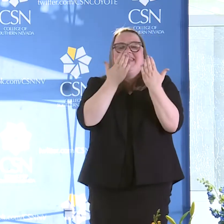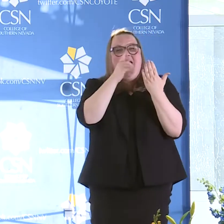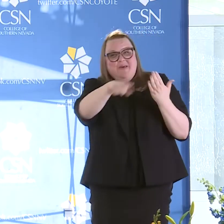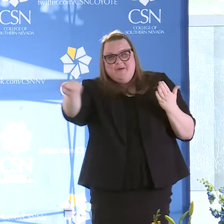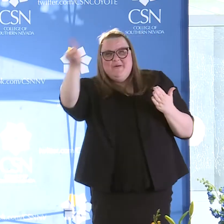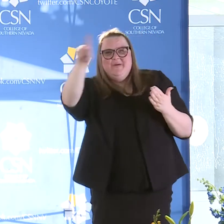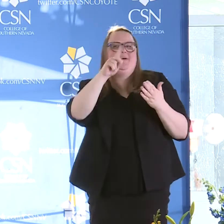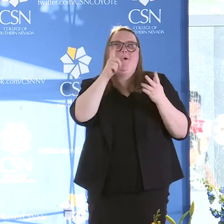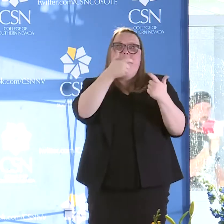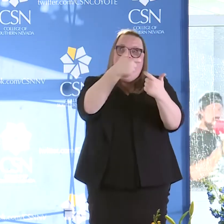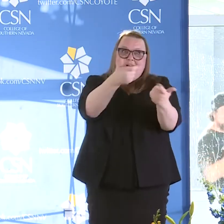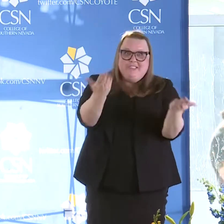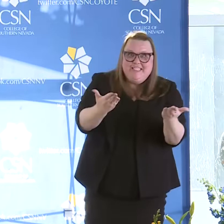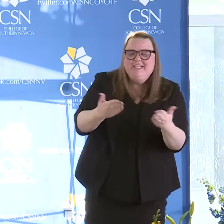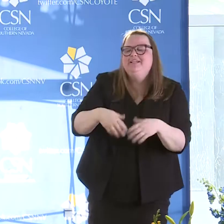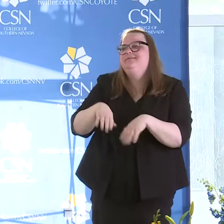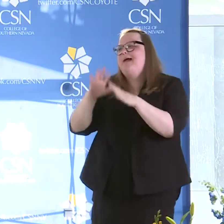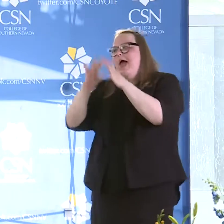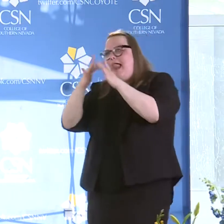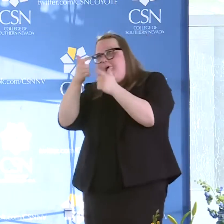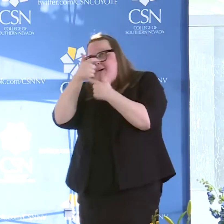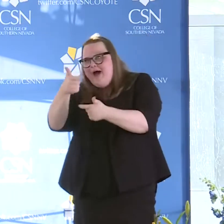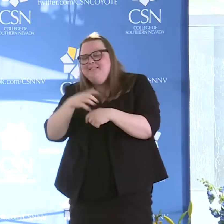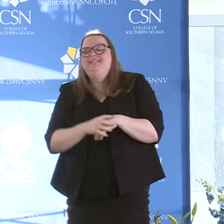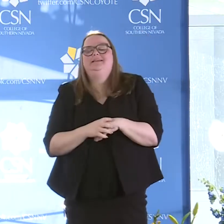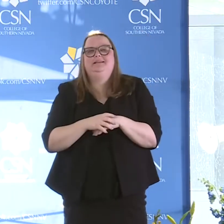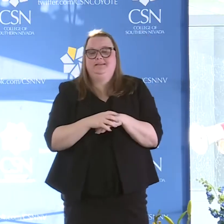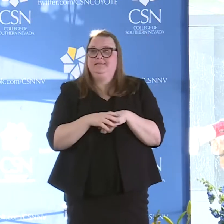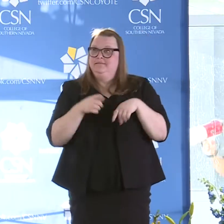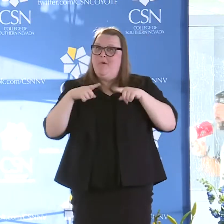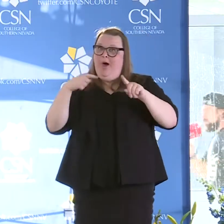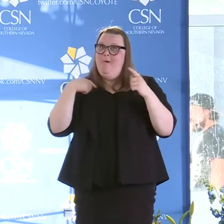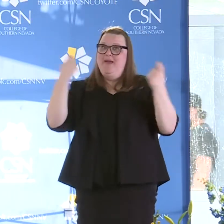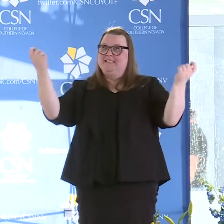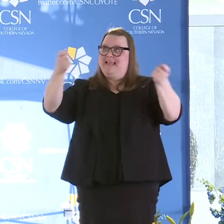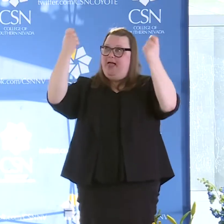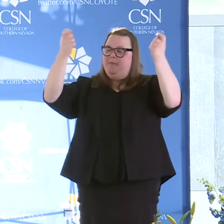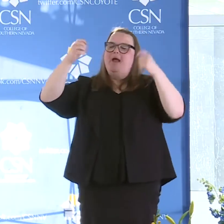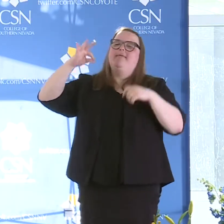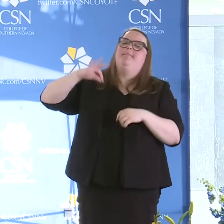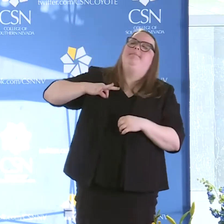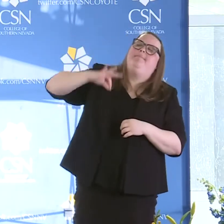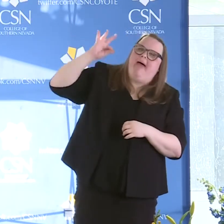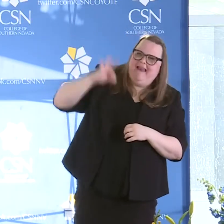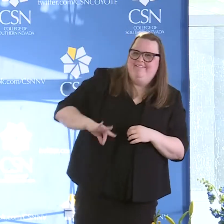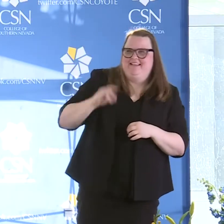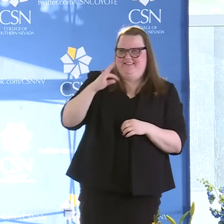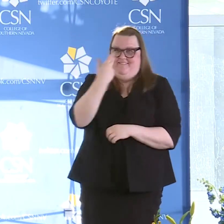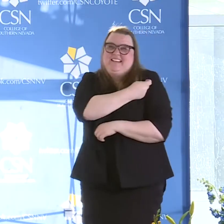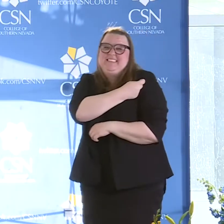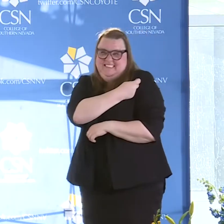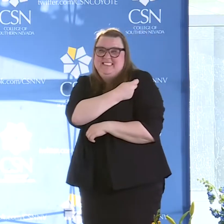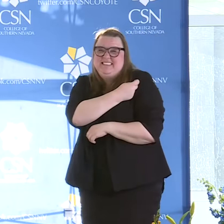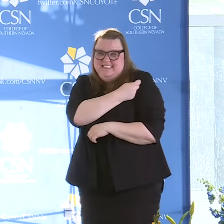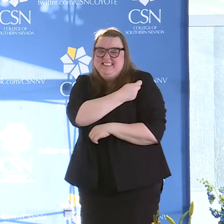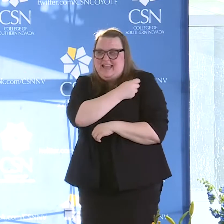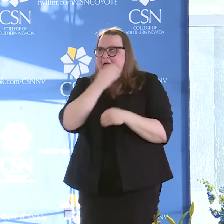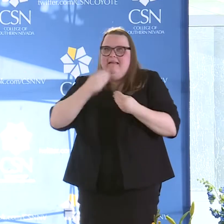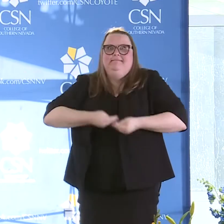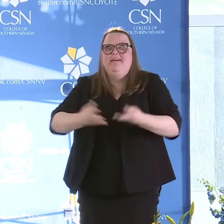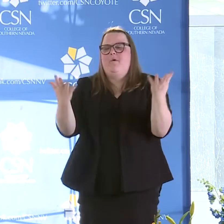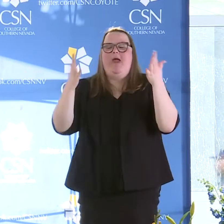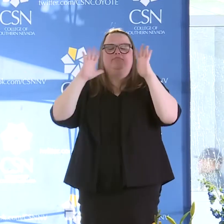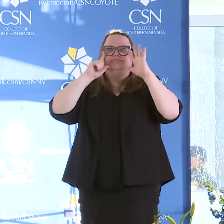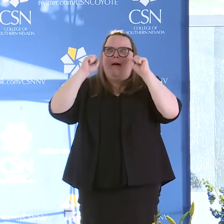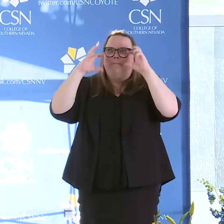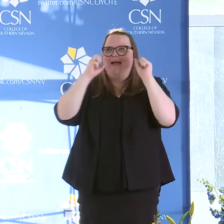is watching, both here and online, as we celebrate the benefits of vaccination and give away some